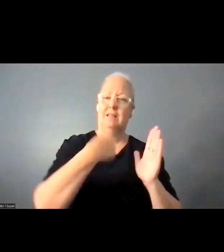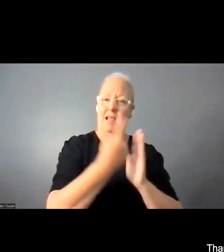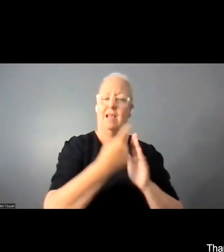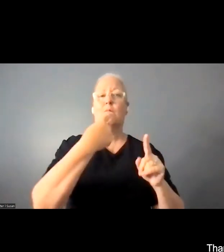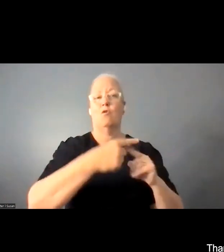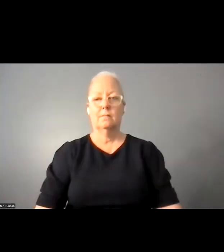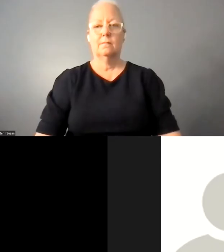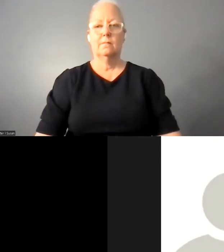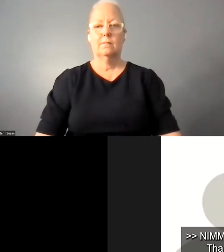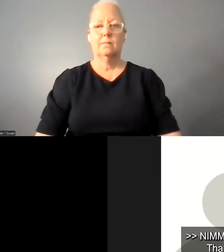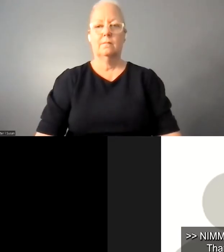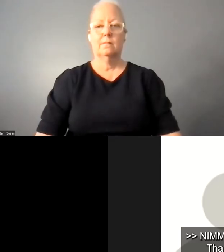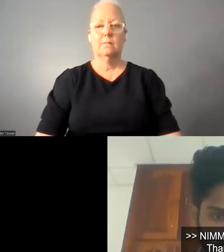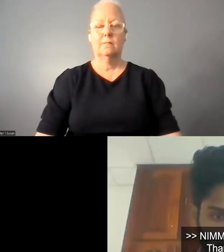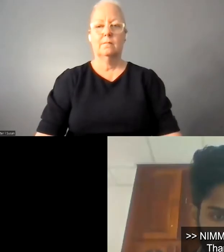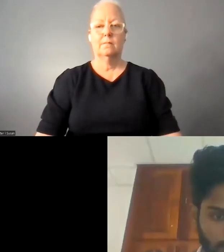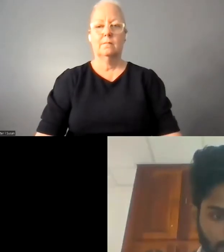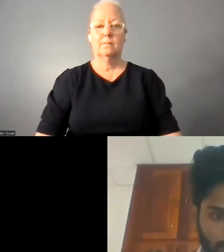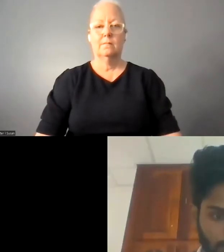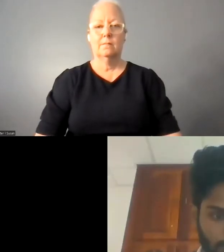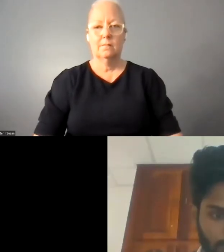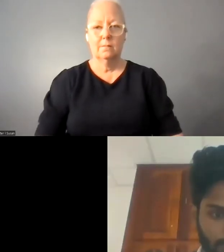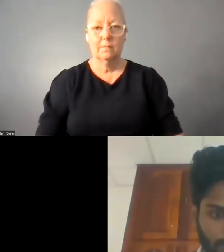you, sir. Thank you. Hi, thank you, dear.